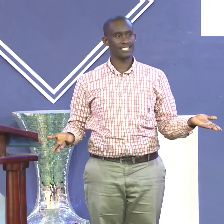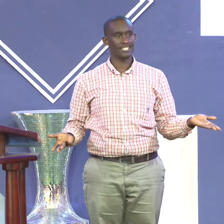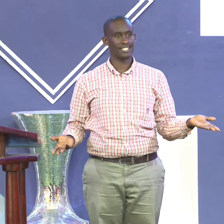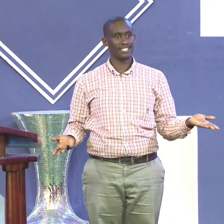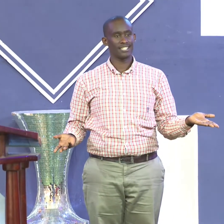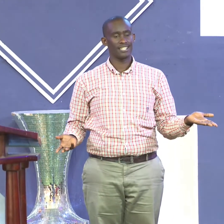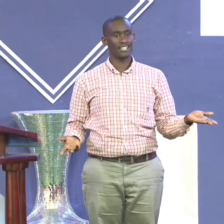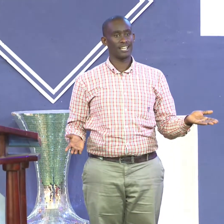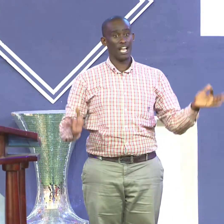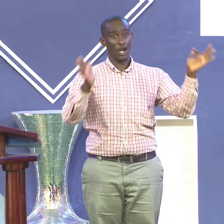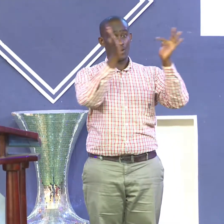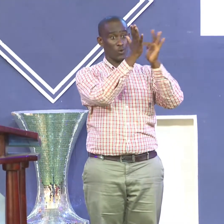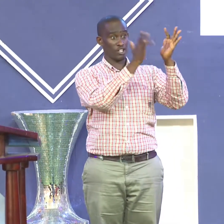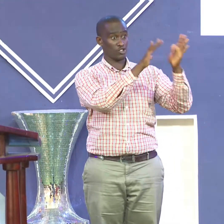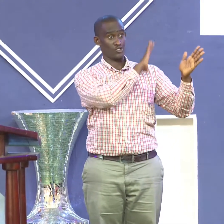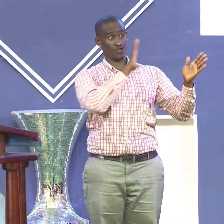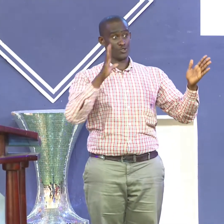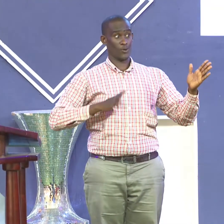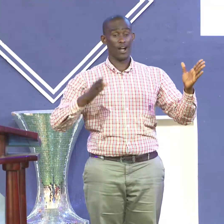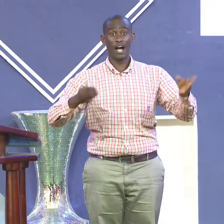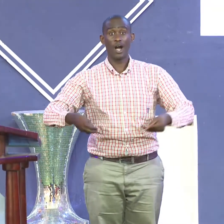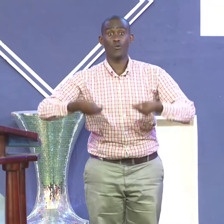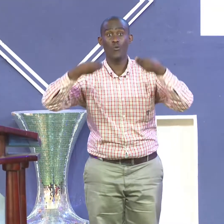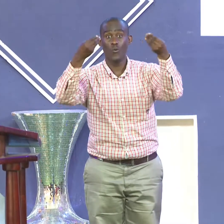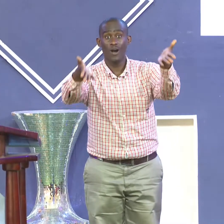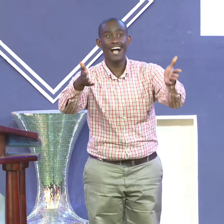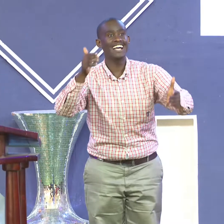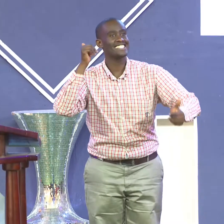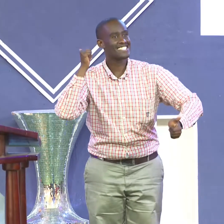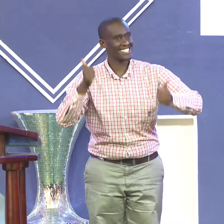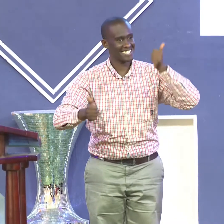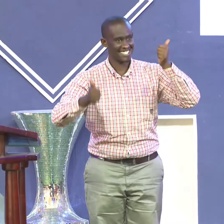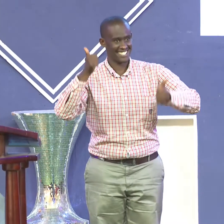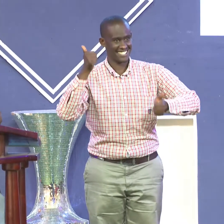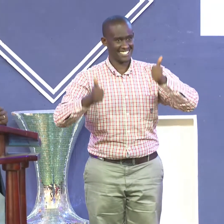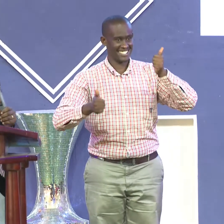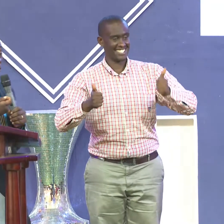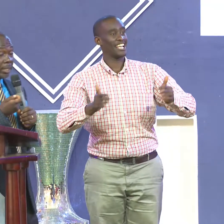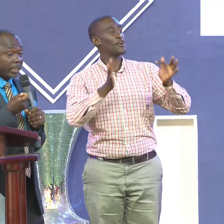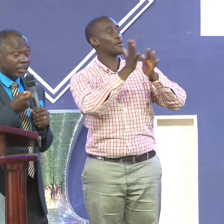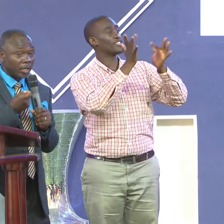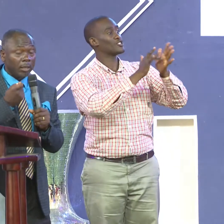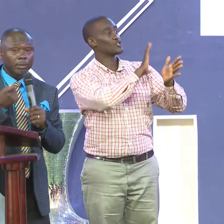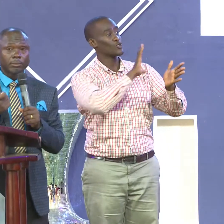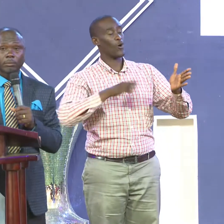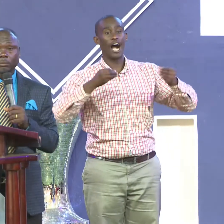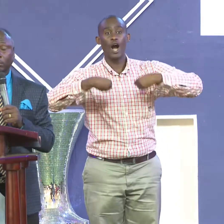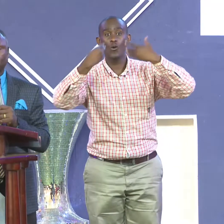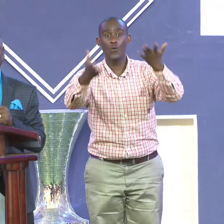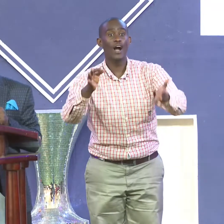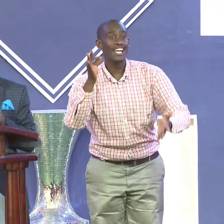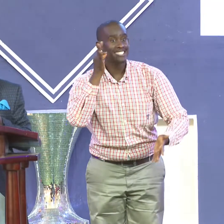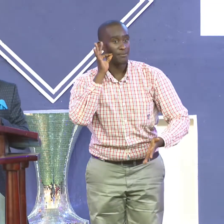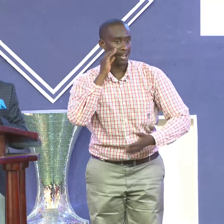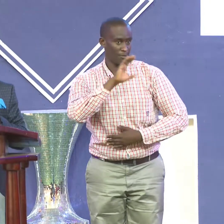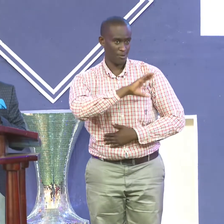kyoyina ku Kristo ky'agenda okukuwa. One of the things that Christ is going to give to you is the fruit